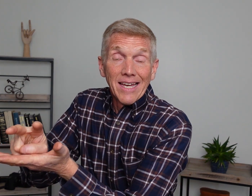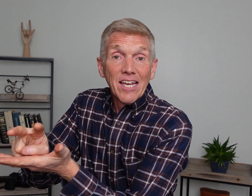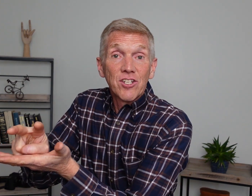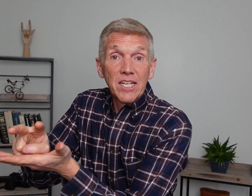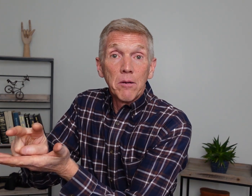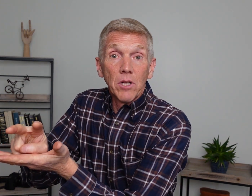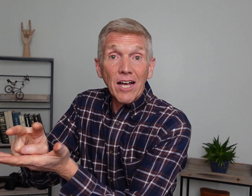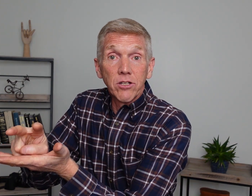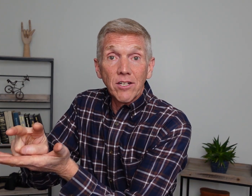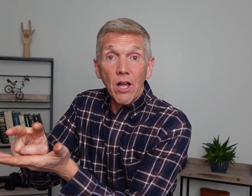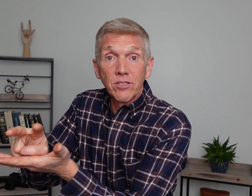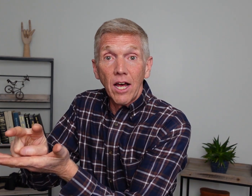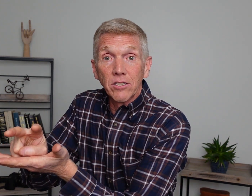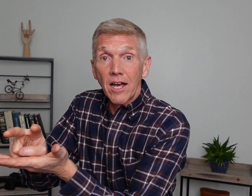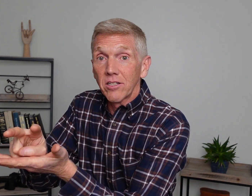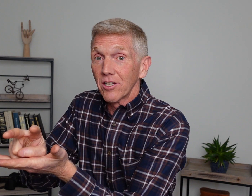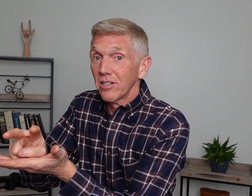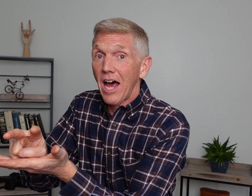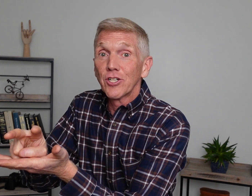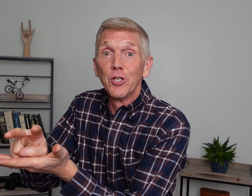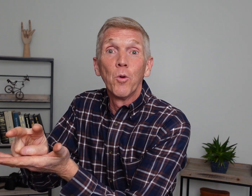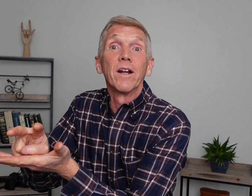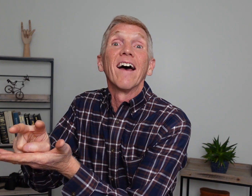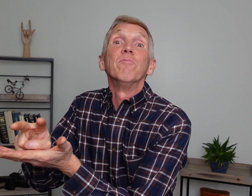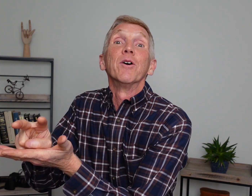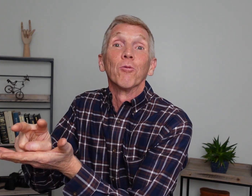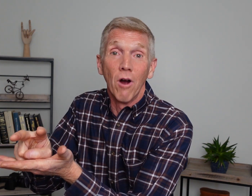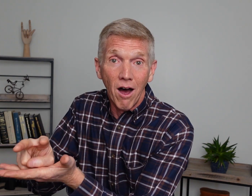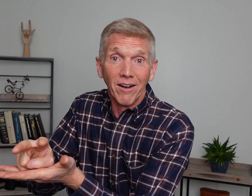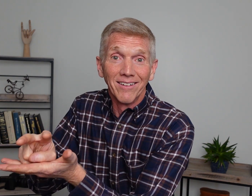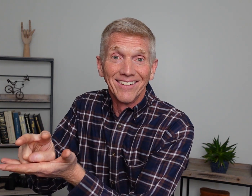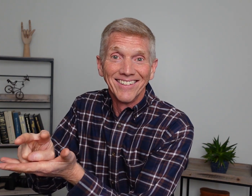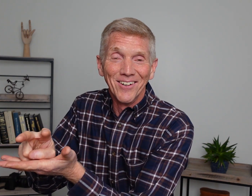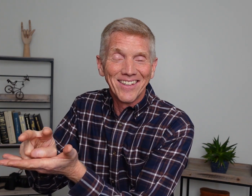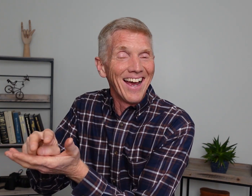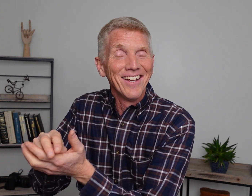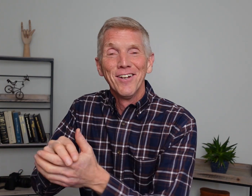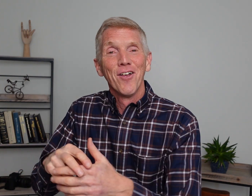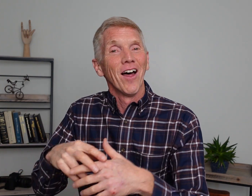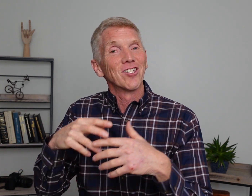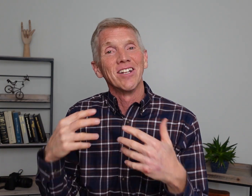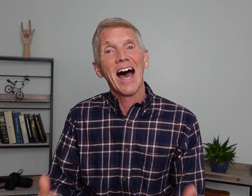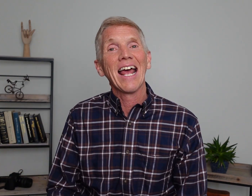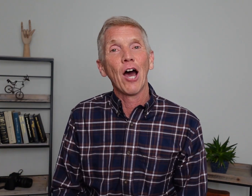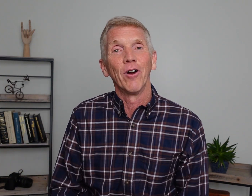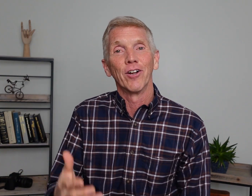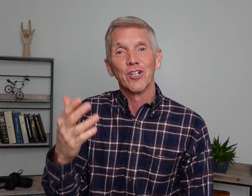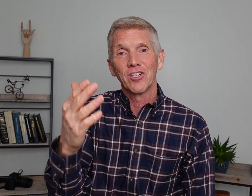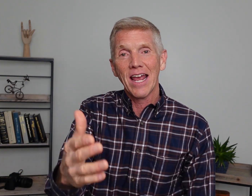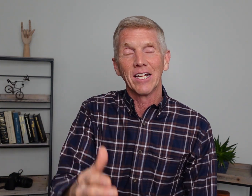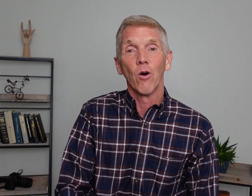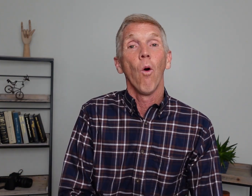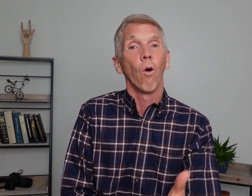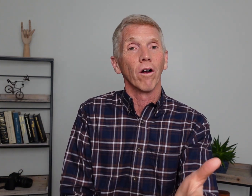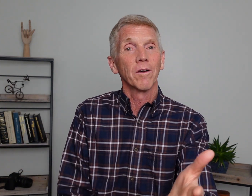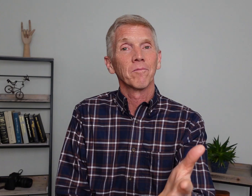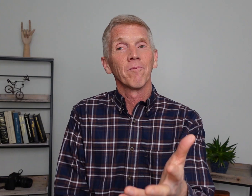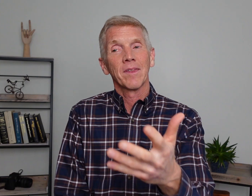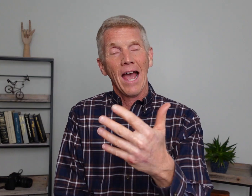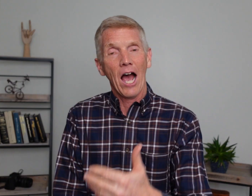his team lost. You would have been wrong, okay? That's not how to understand it or how